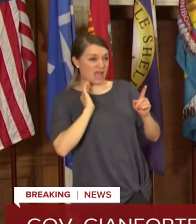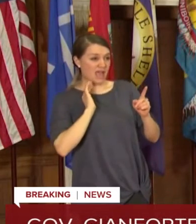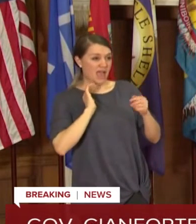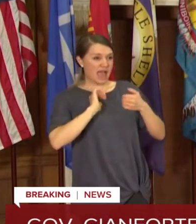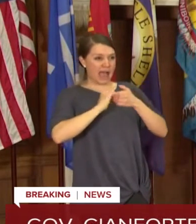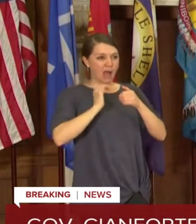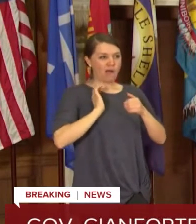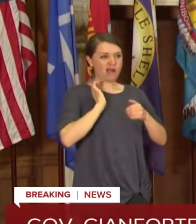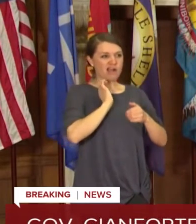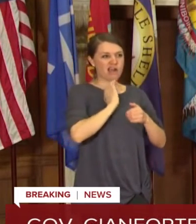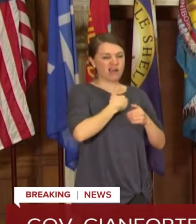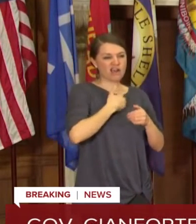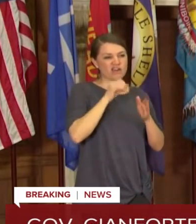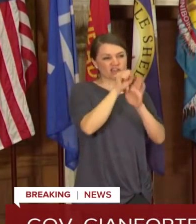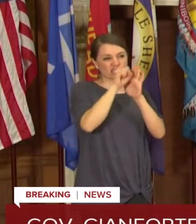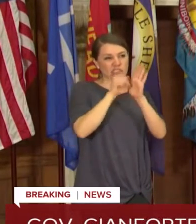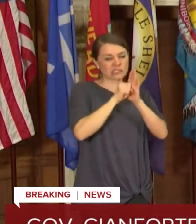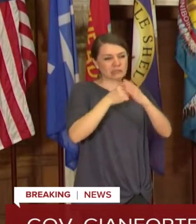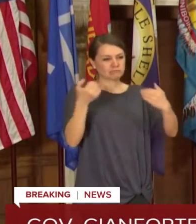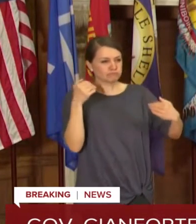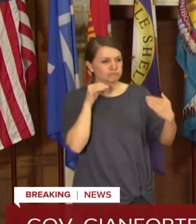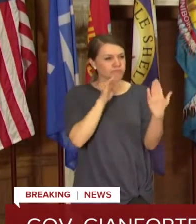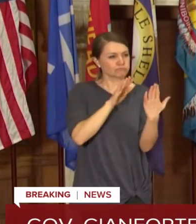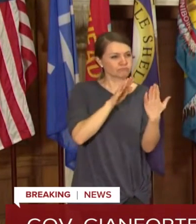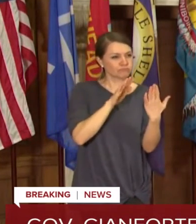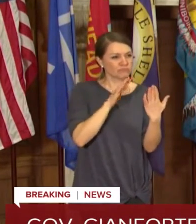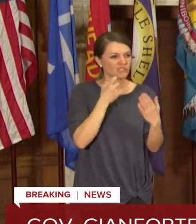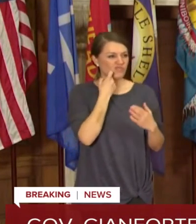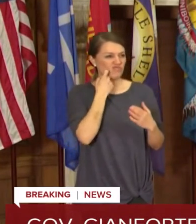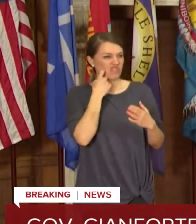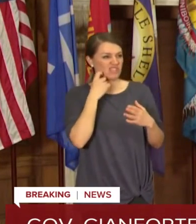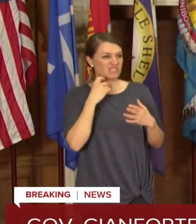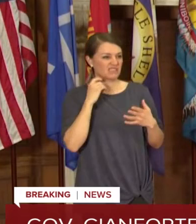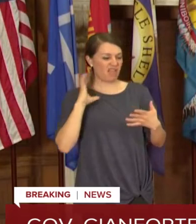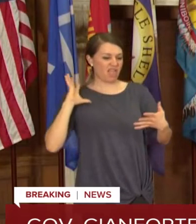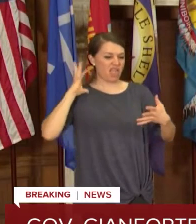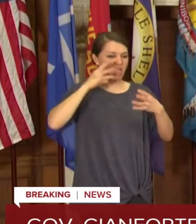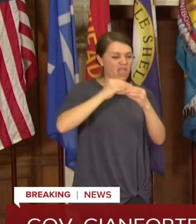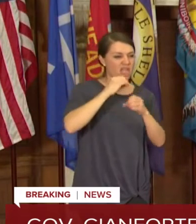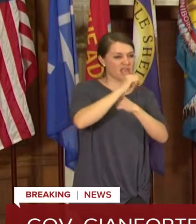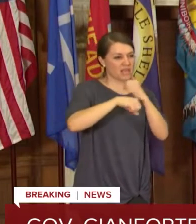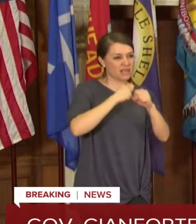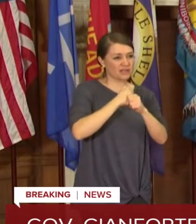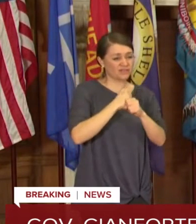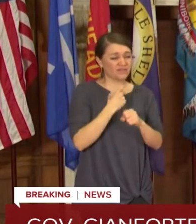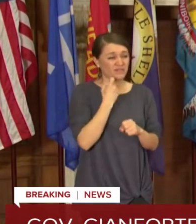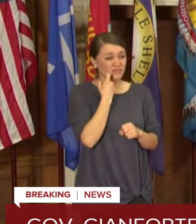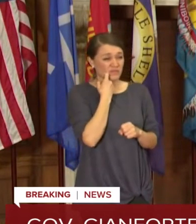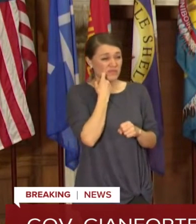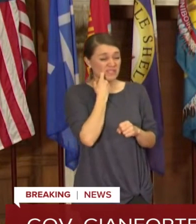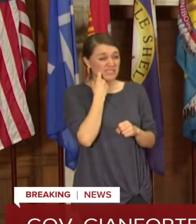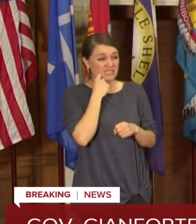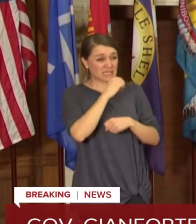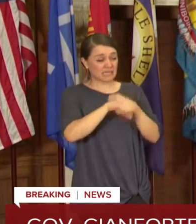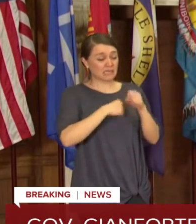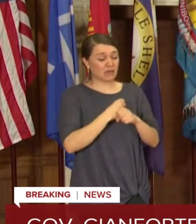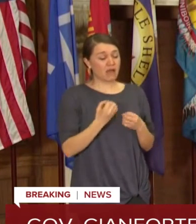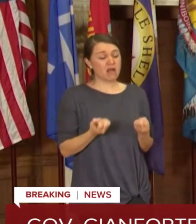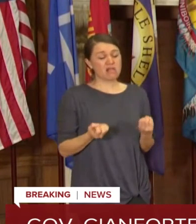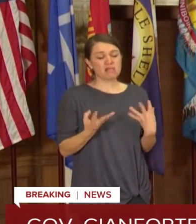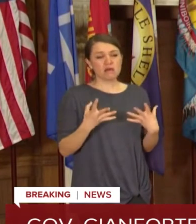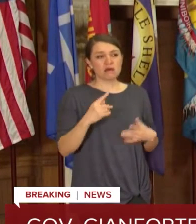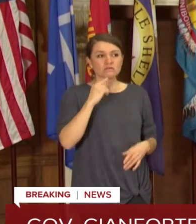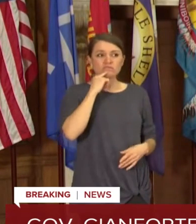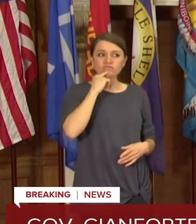confronted and come through this last year. And there's no mistaking it. This last year has brought real,